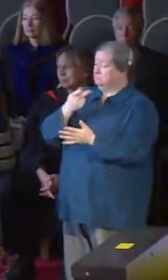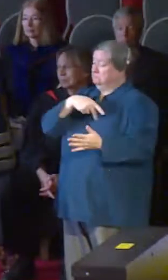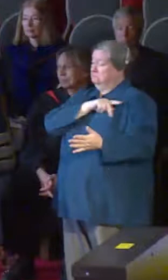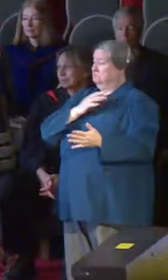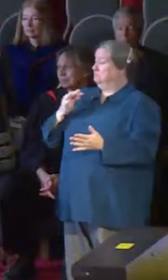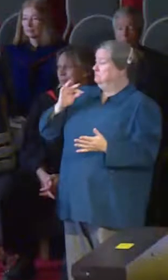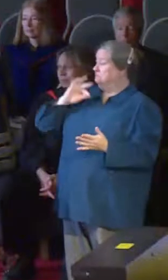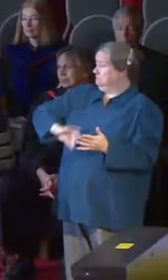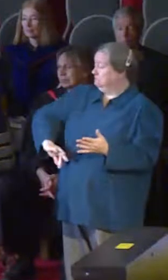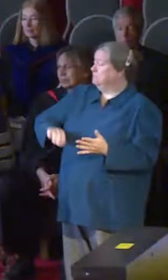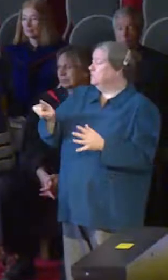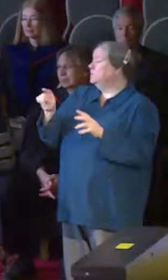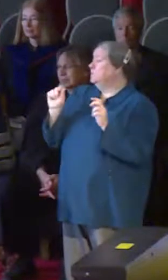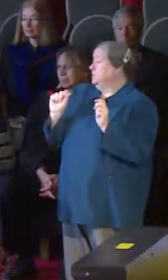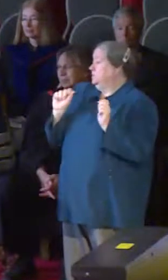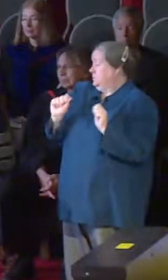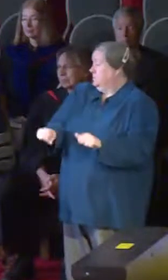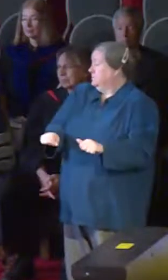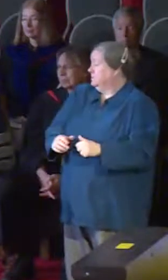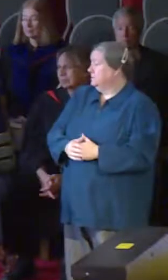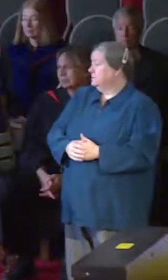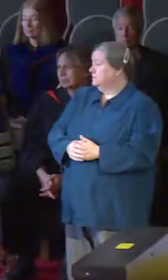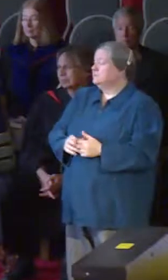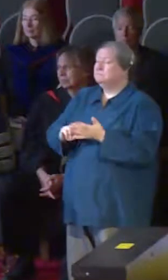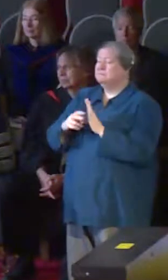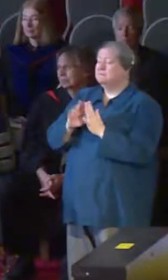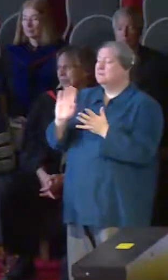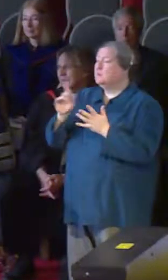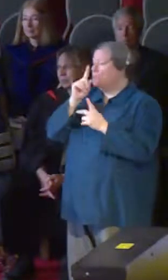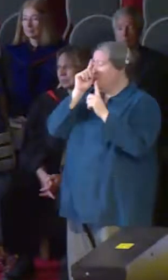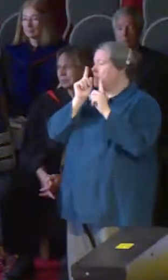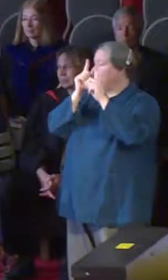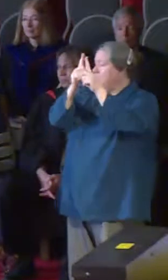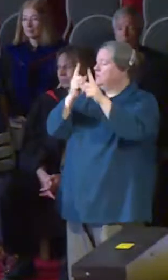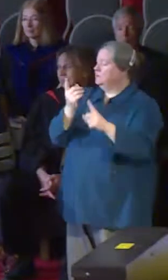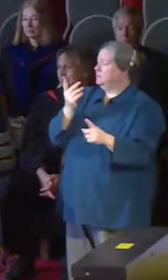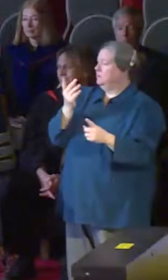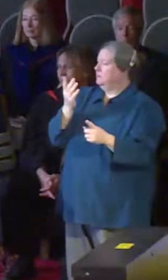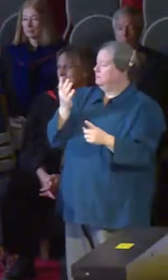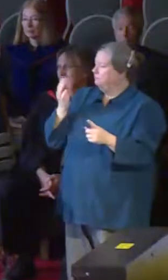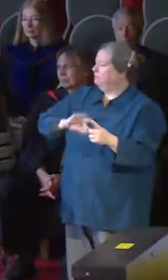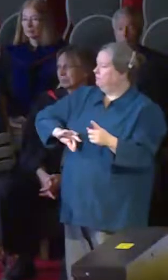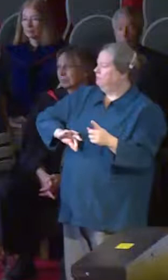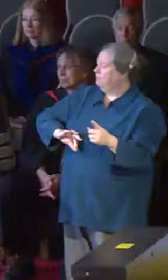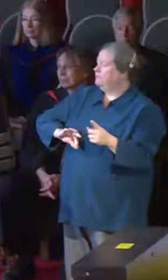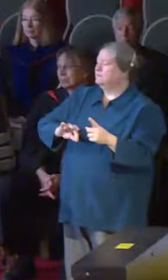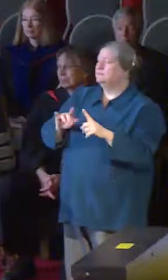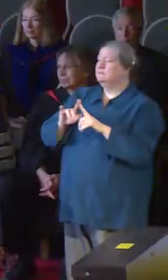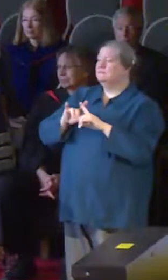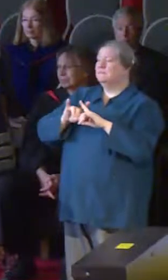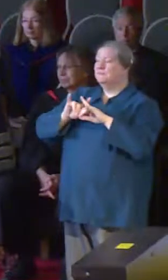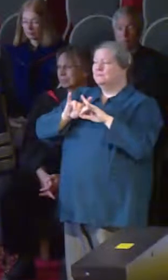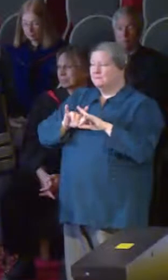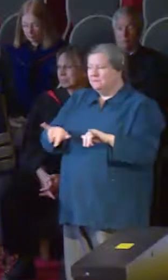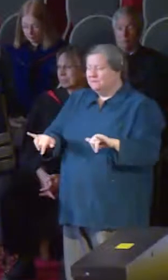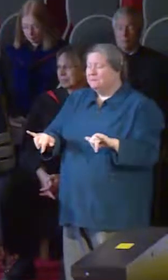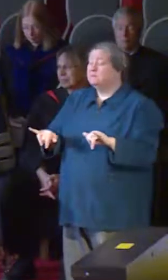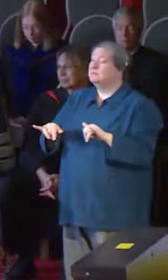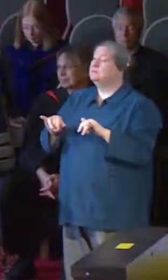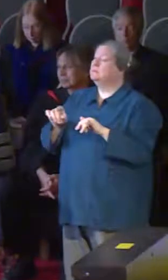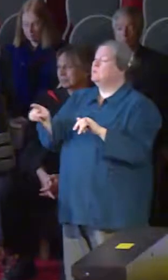will serve you personally to achieve your own goals. But on the other hand, it highlights